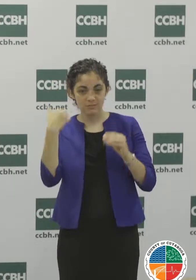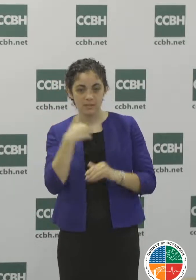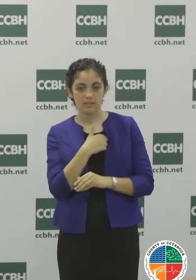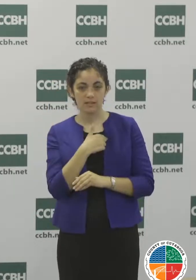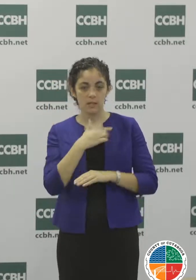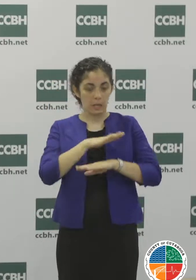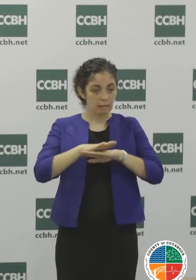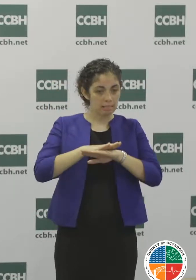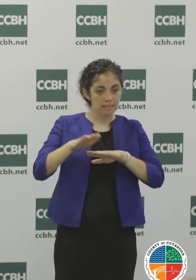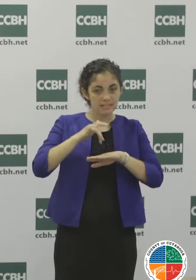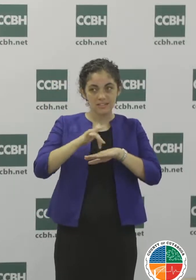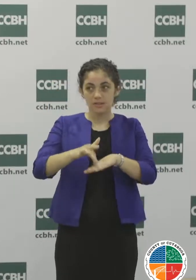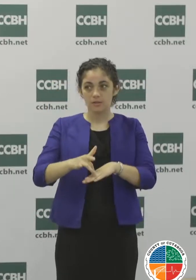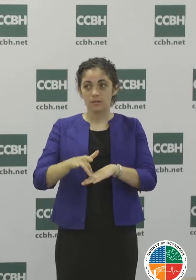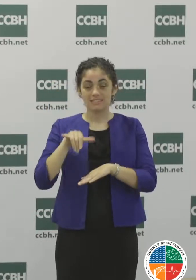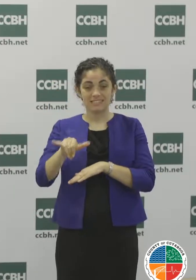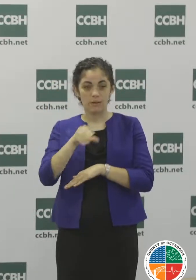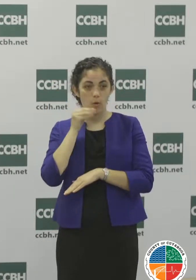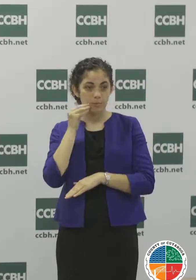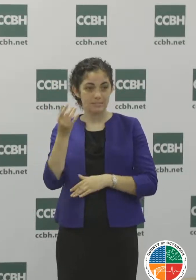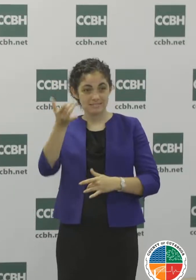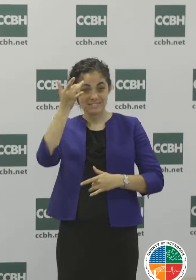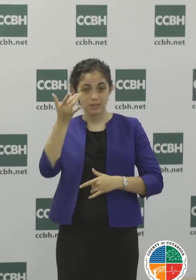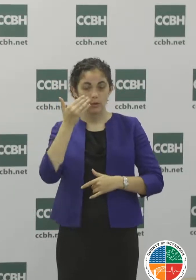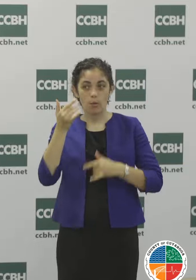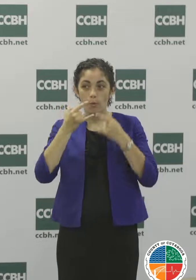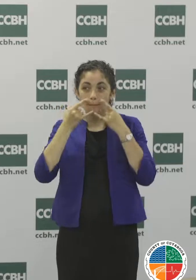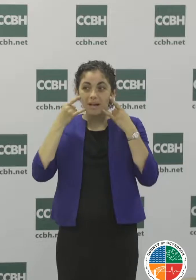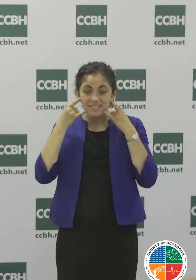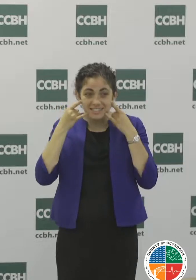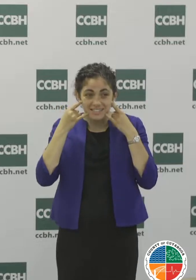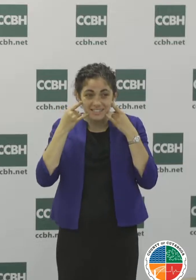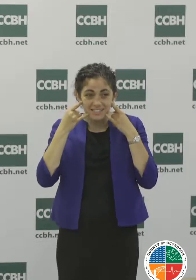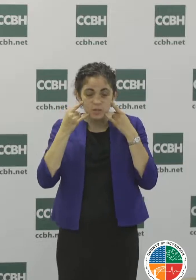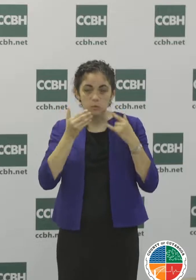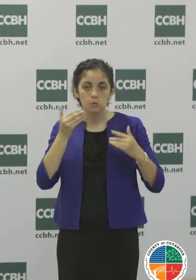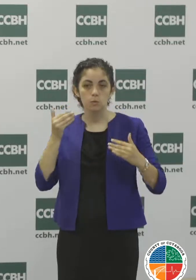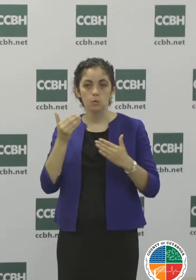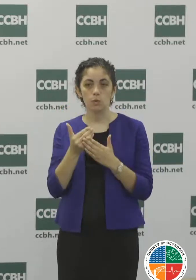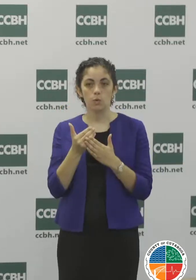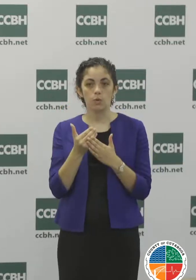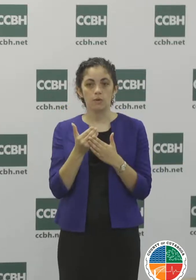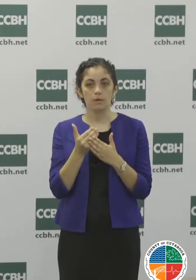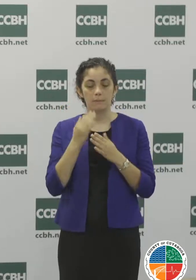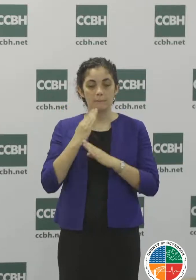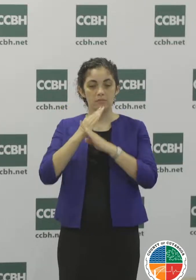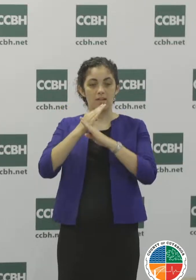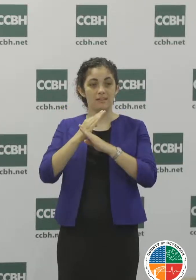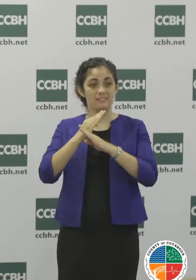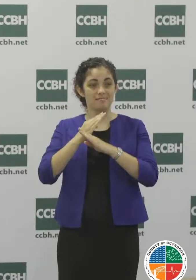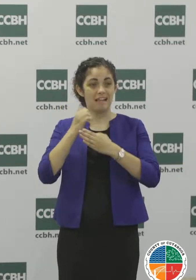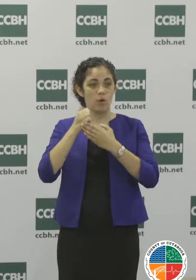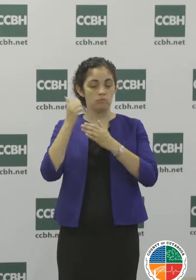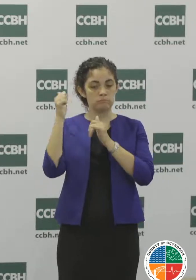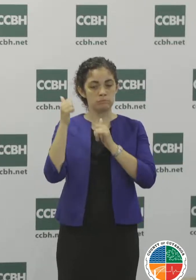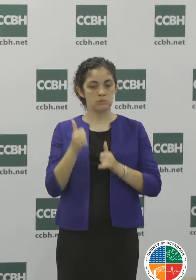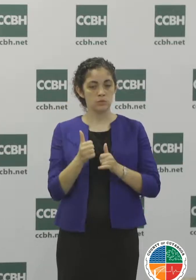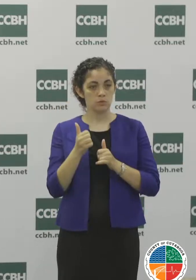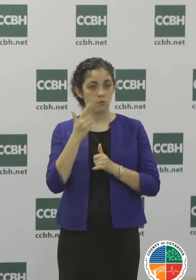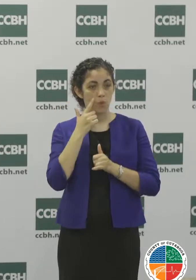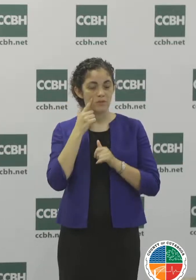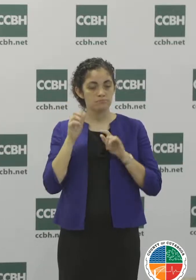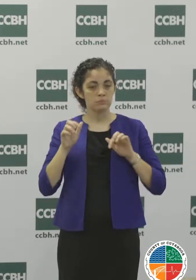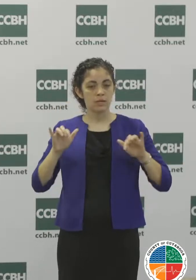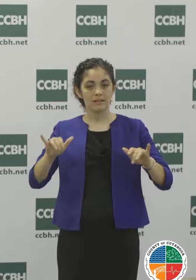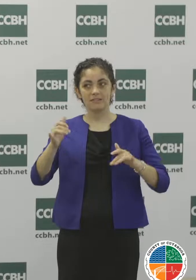surface cleaning, we talk about staying home when you're sick, and we know that masking is a good preventive measure to reduce the risk of